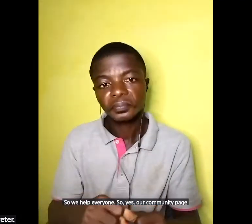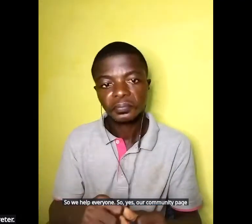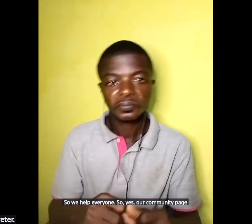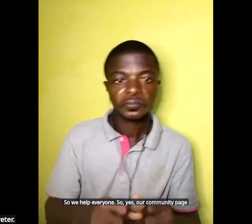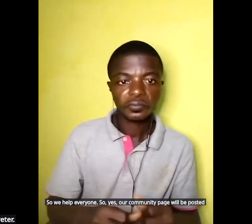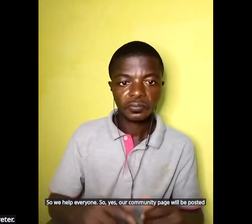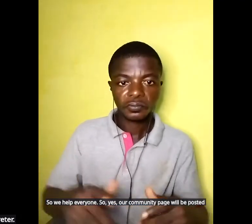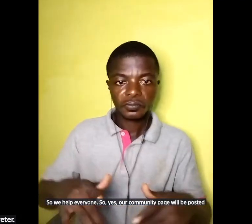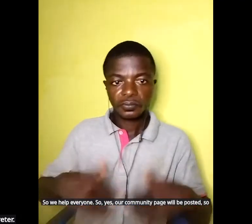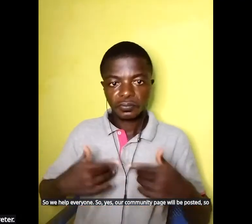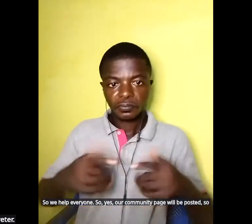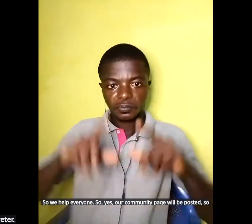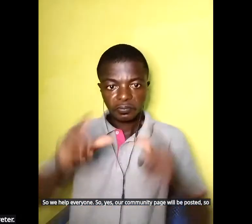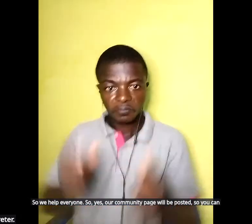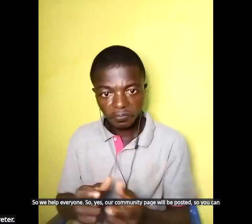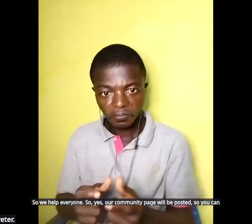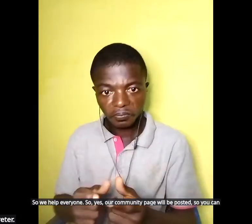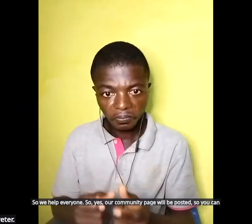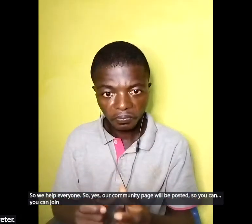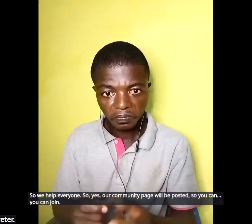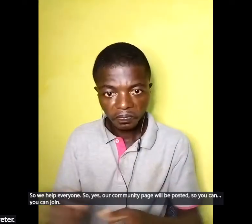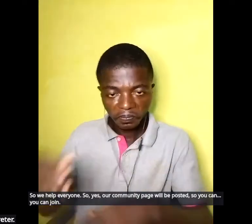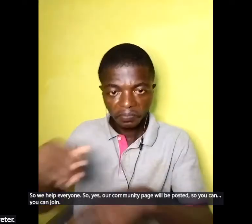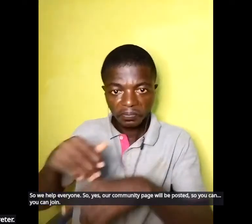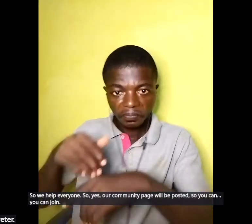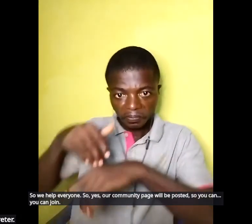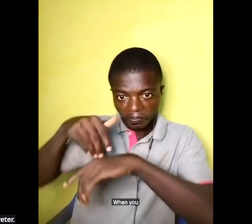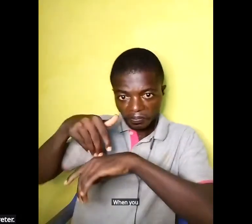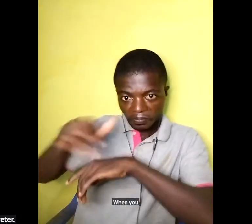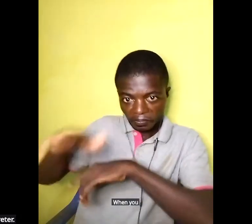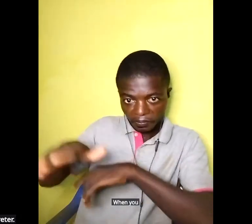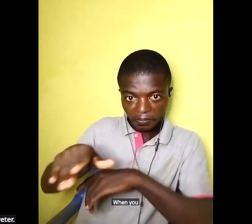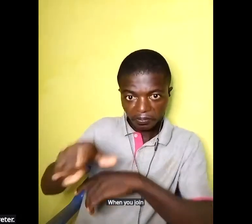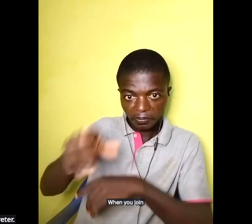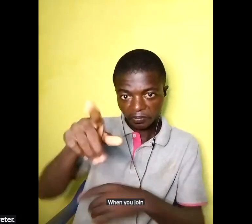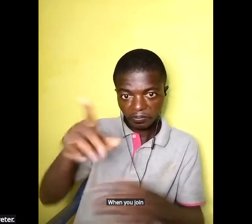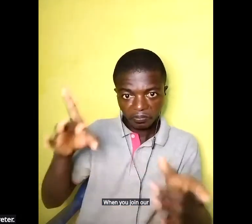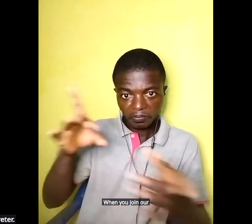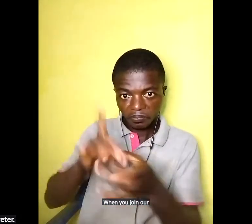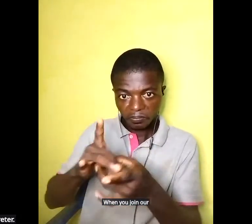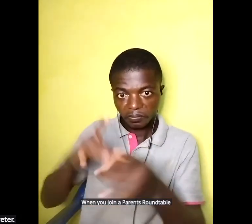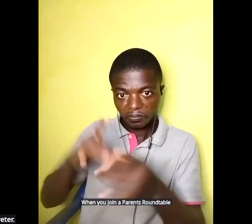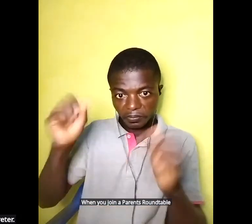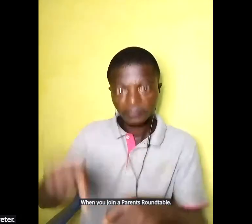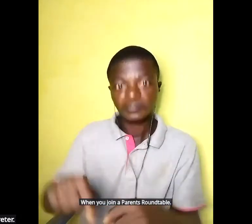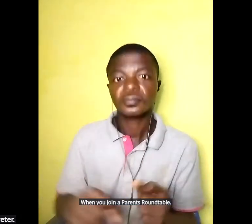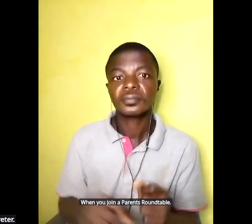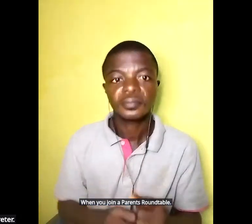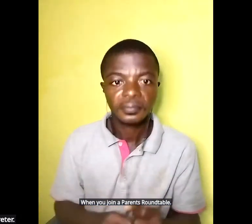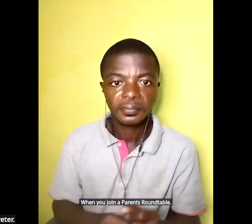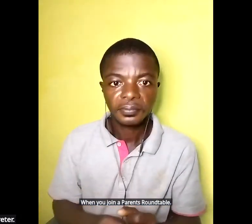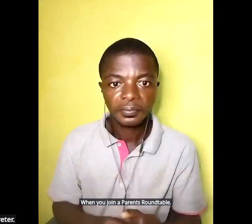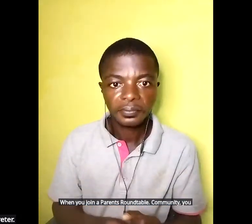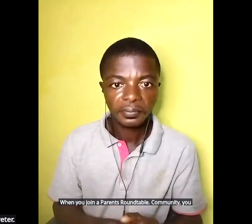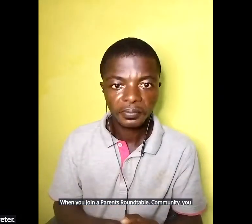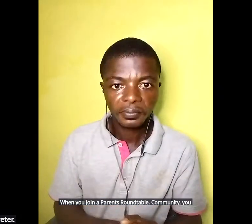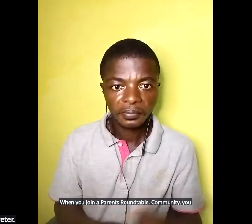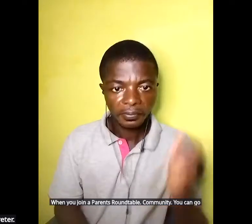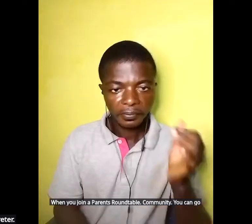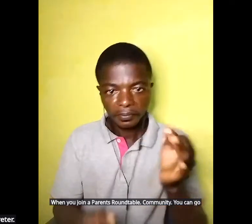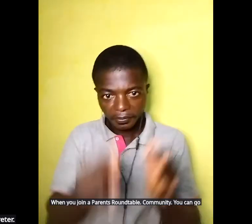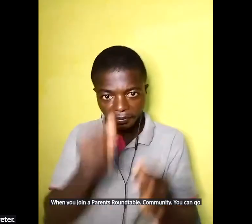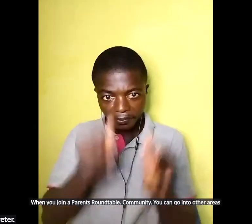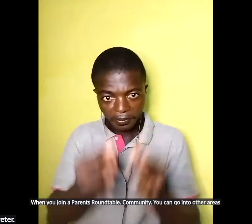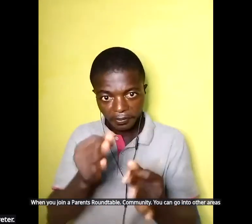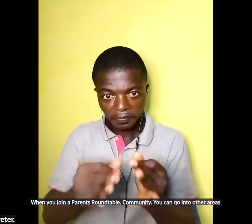posted, so you can join. When you join our parents roundtable community, you can go into other